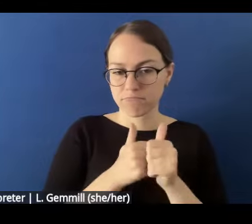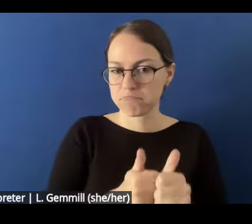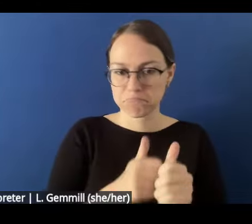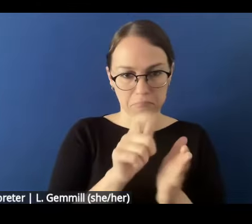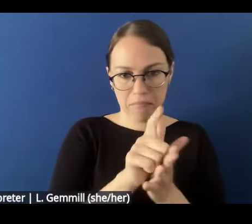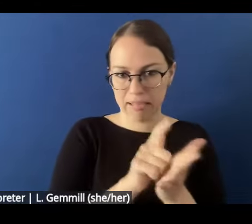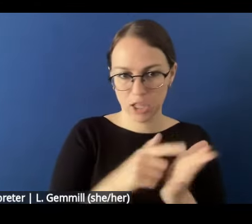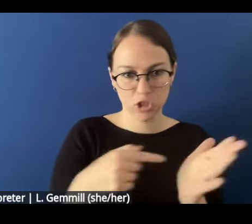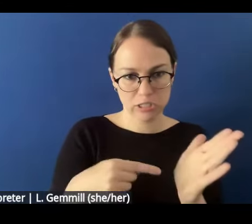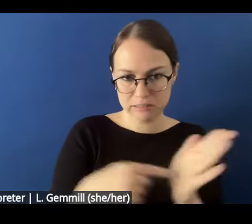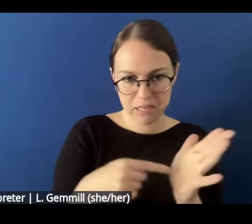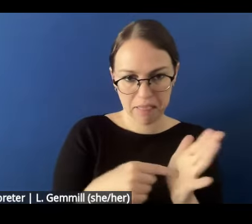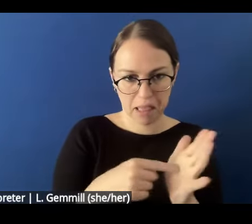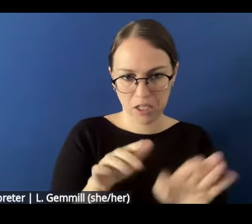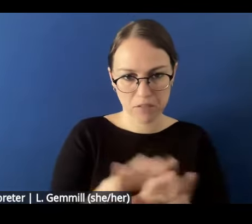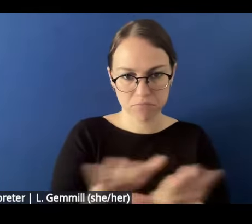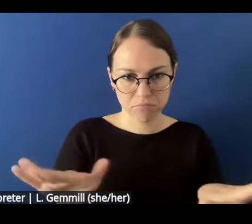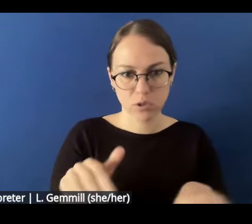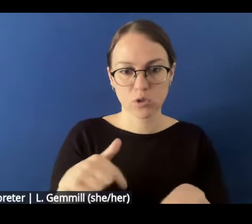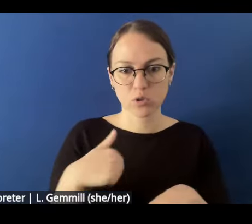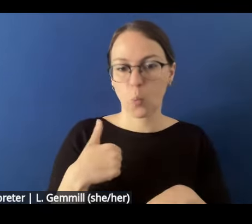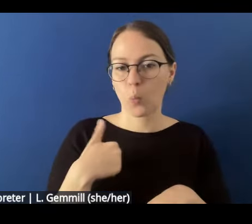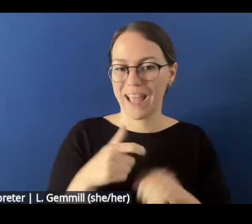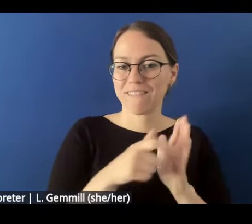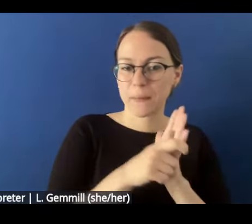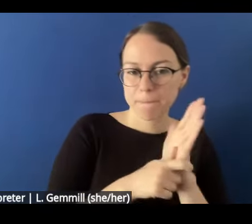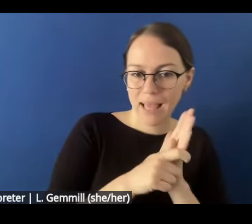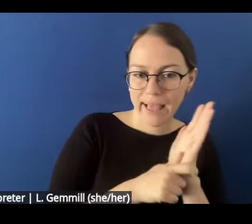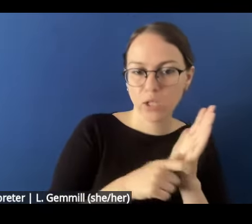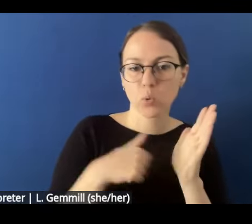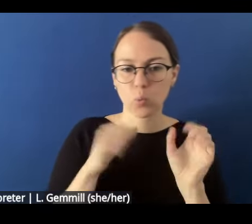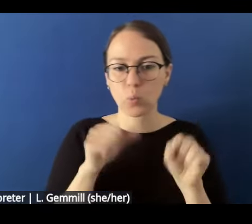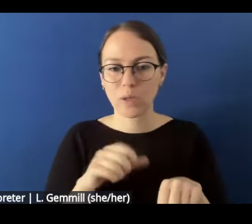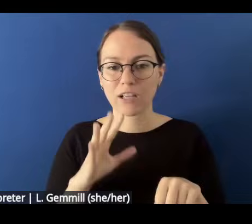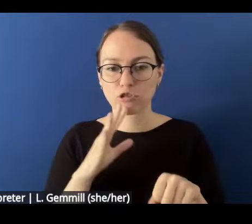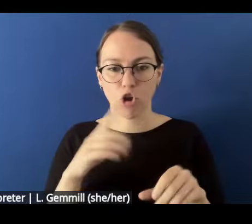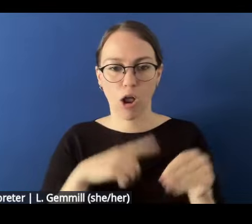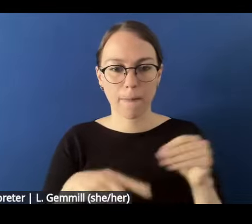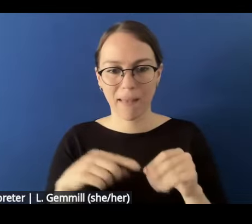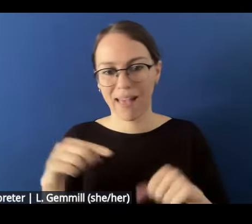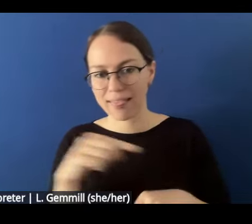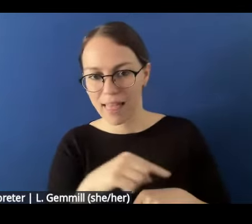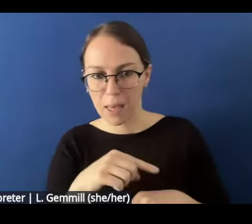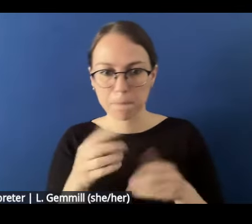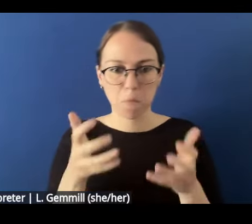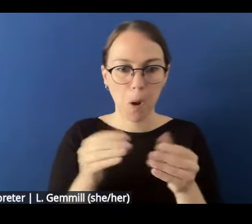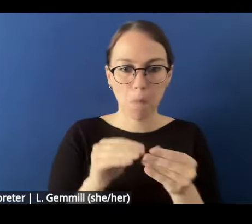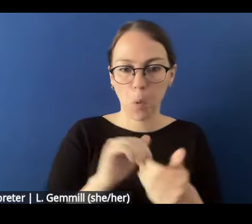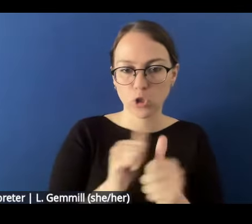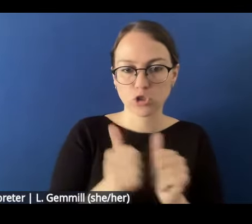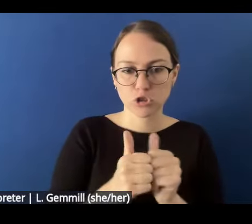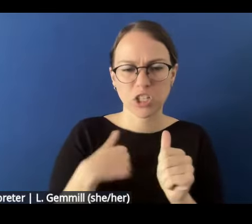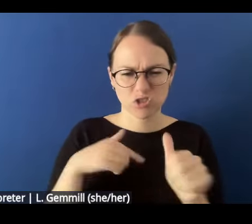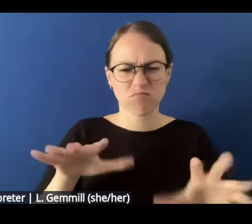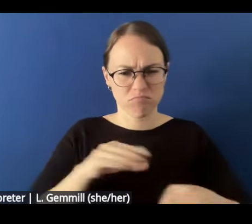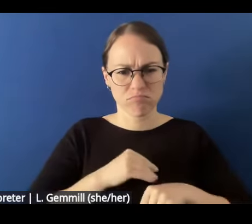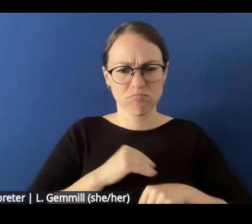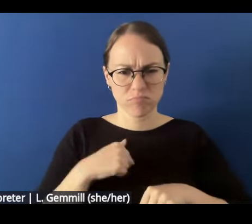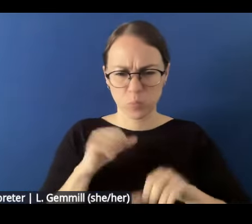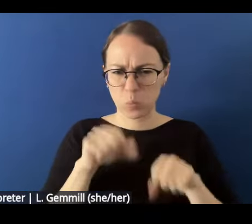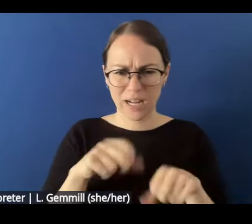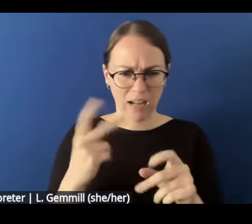So we've got the manuals, we're able to talk about them. If we hear additional changes we want to accept, we can always kind of flush those out now. We can do a draft